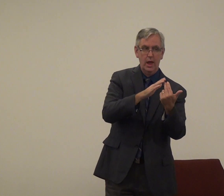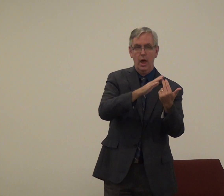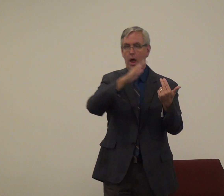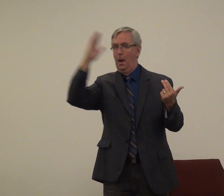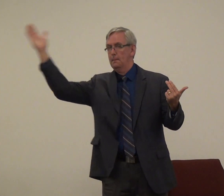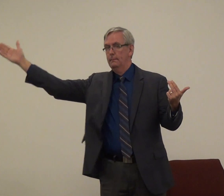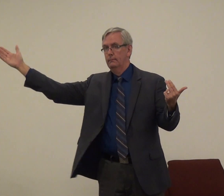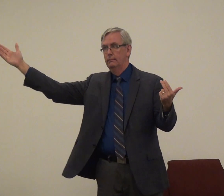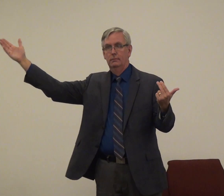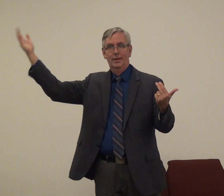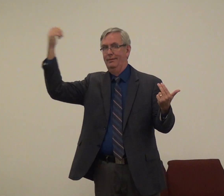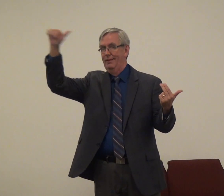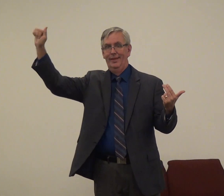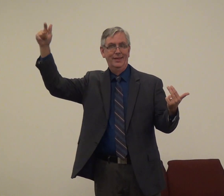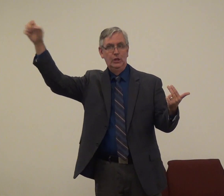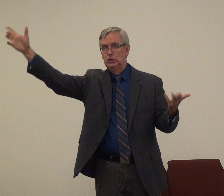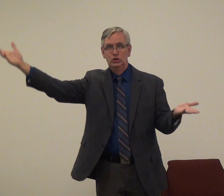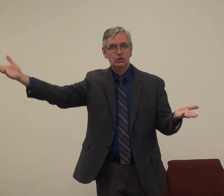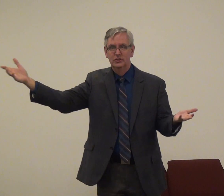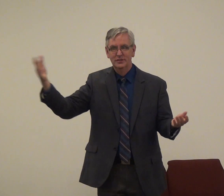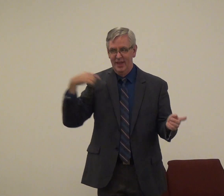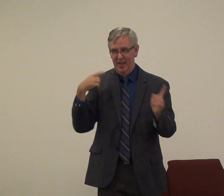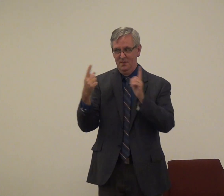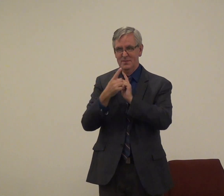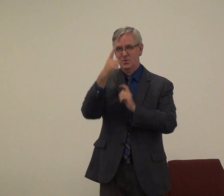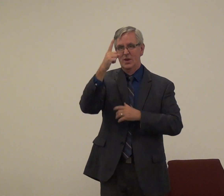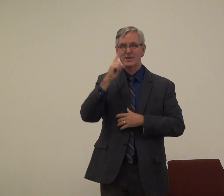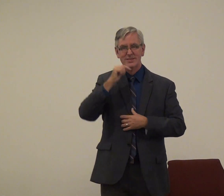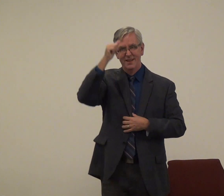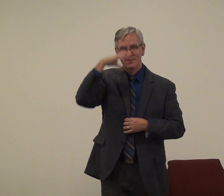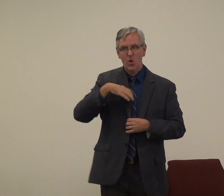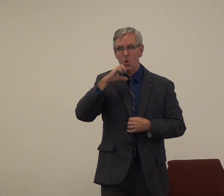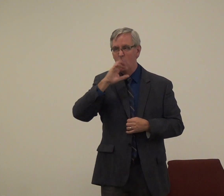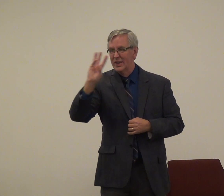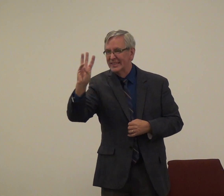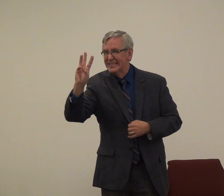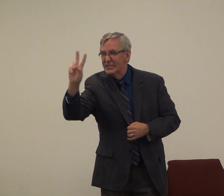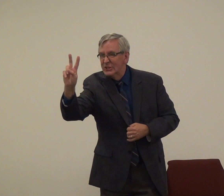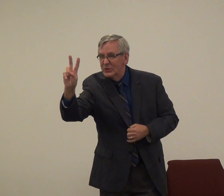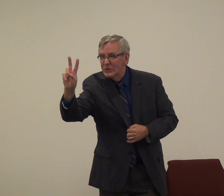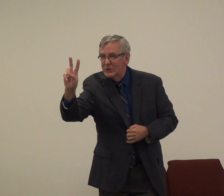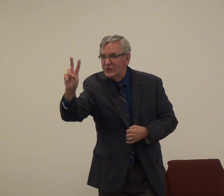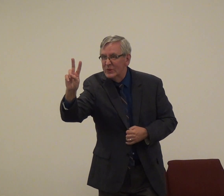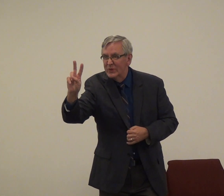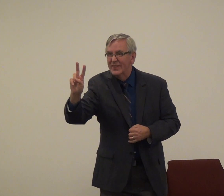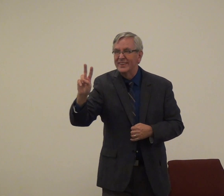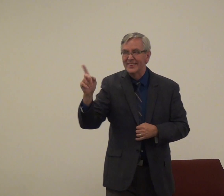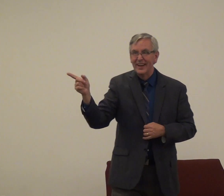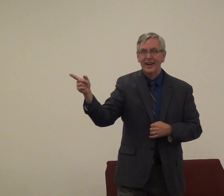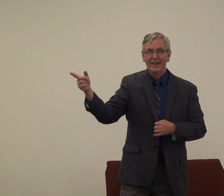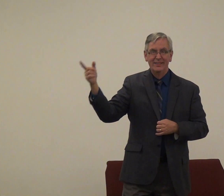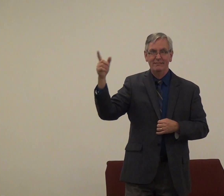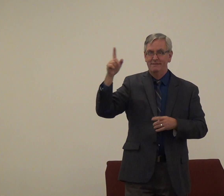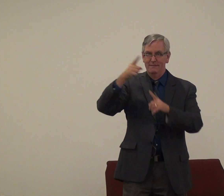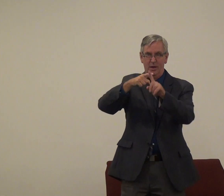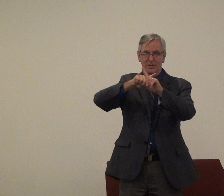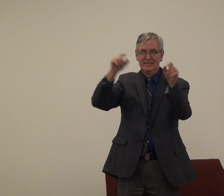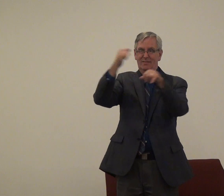training center for the deaf. They have students from 13 to any age. I met one deaf man who is 62 years old.